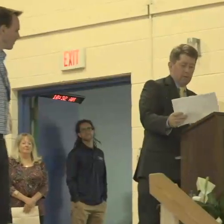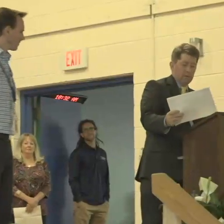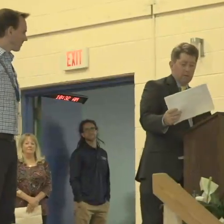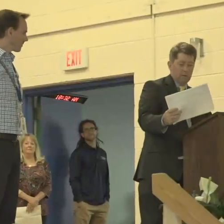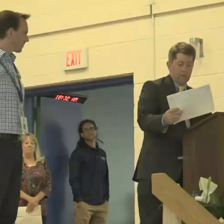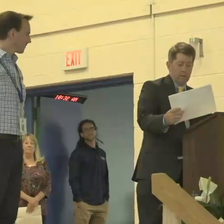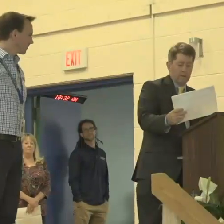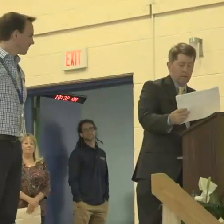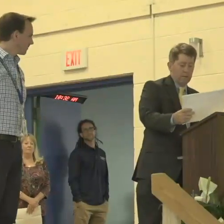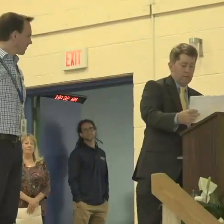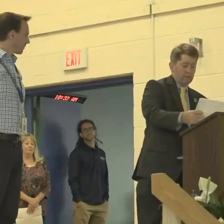Okay.